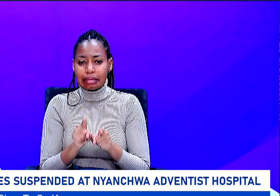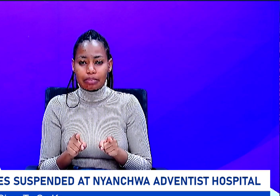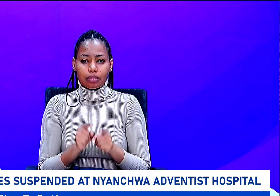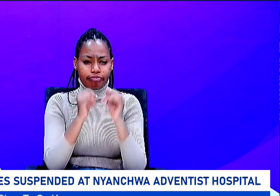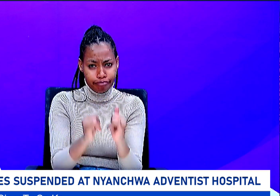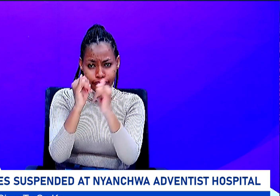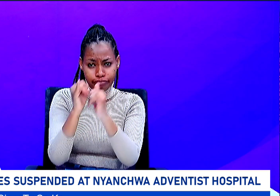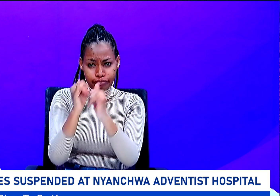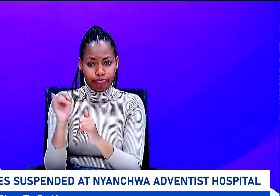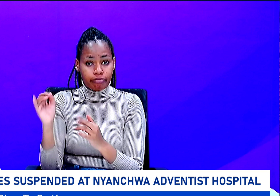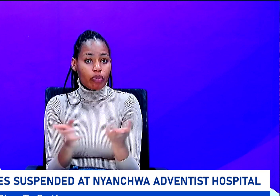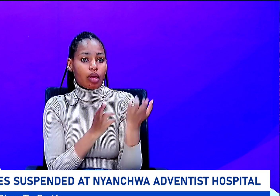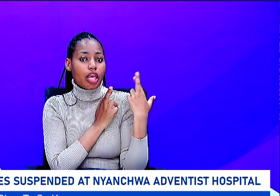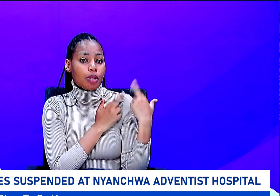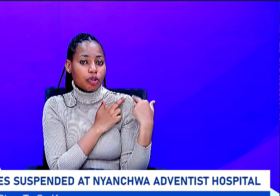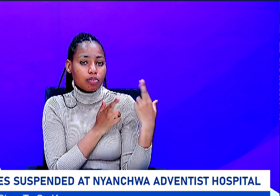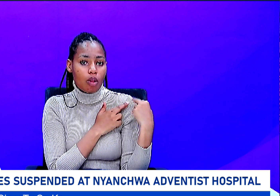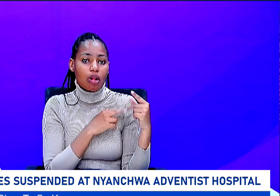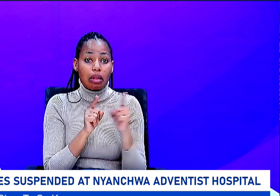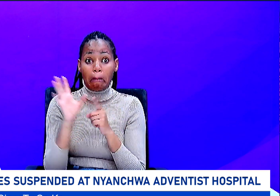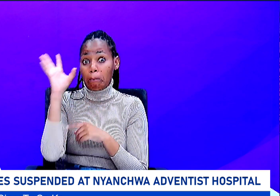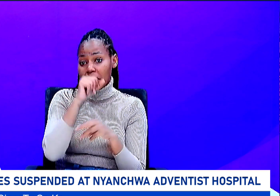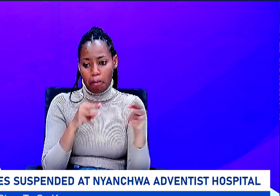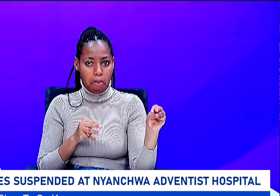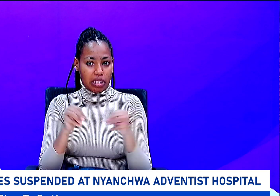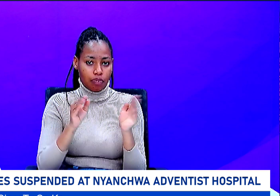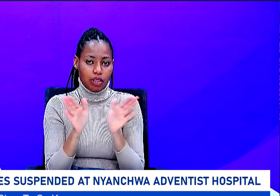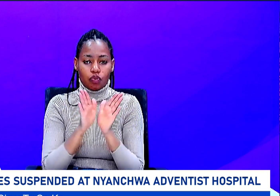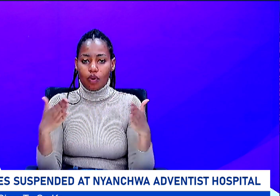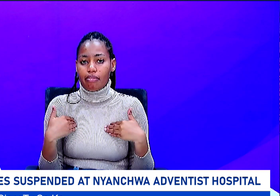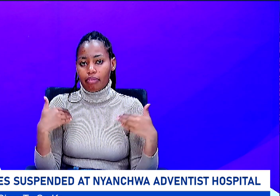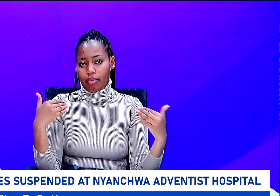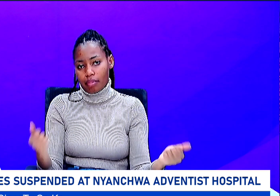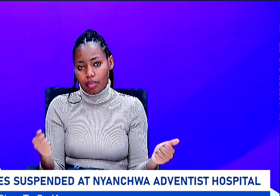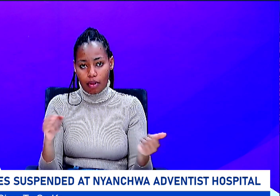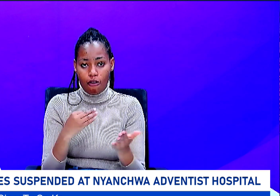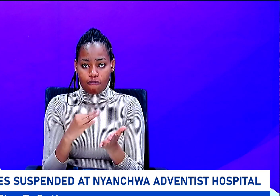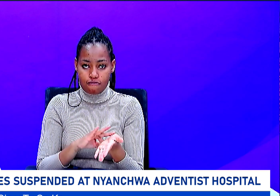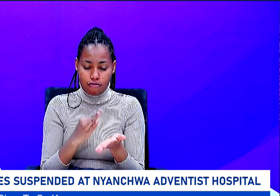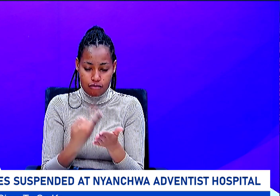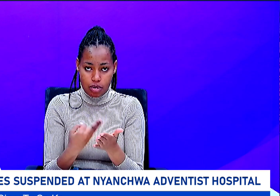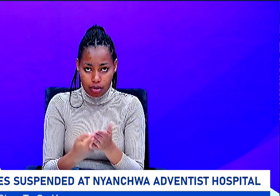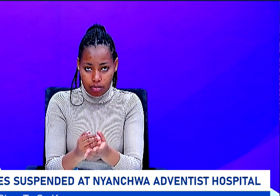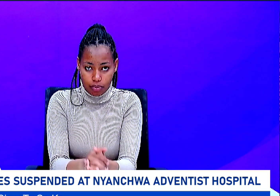as identify individuals responsible for the mismanagement of public health funds.